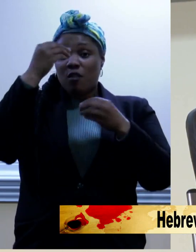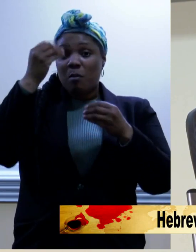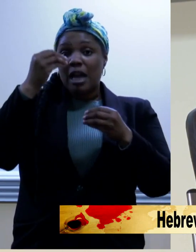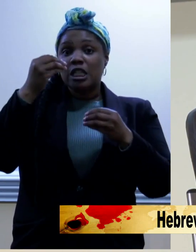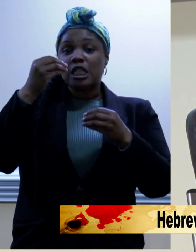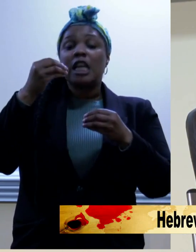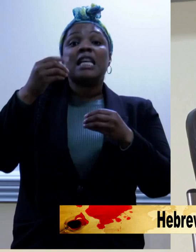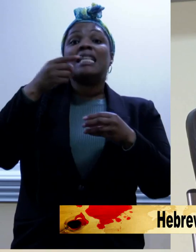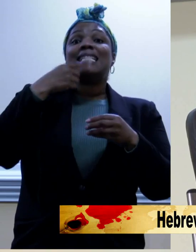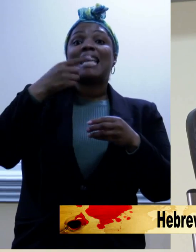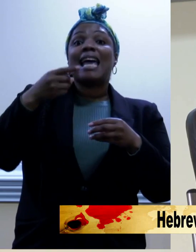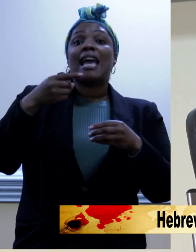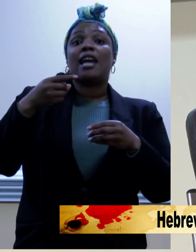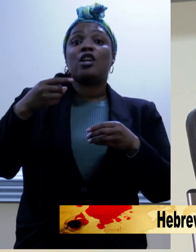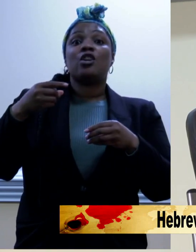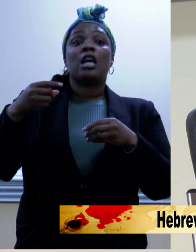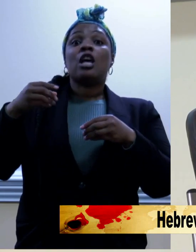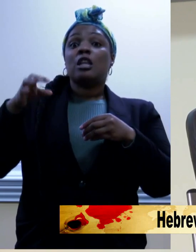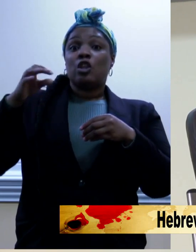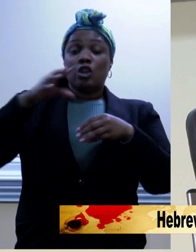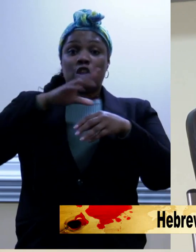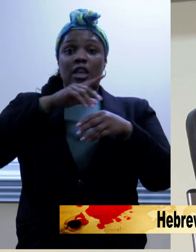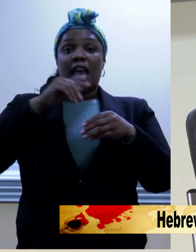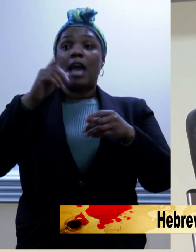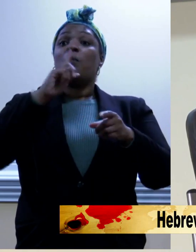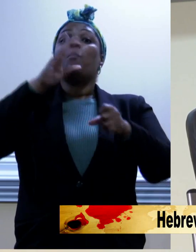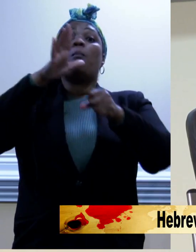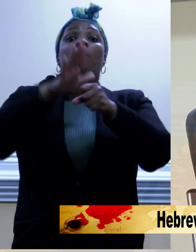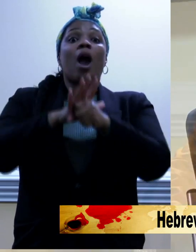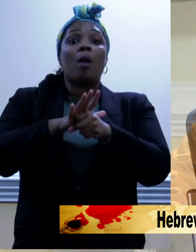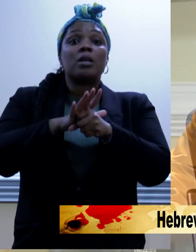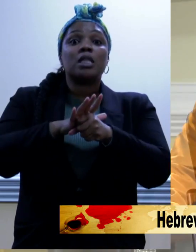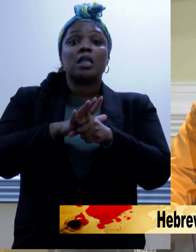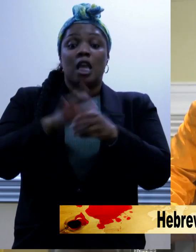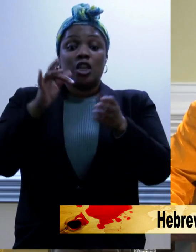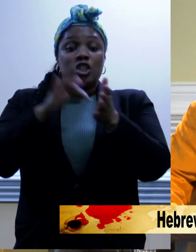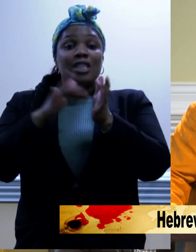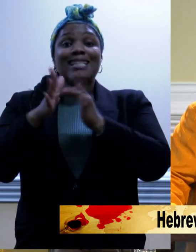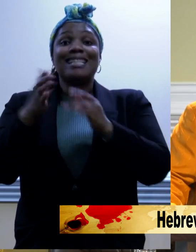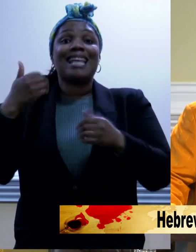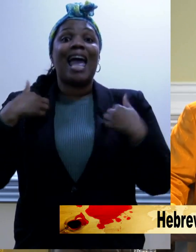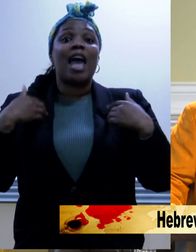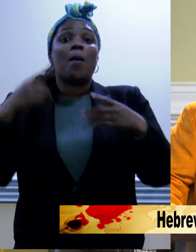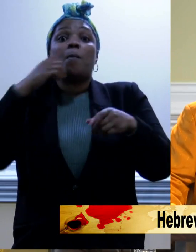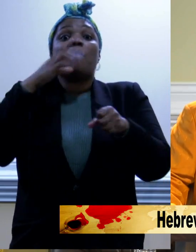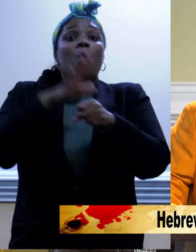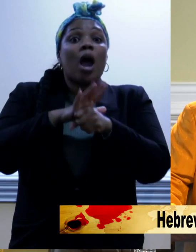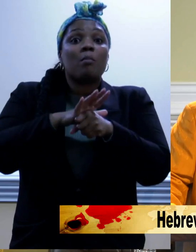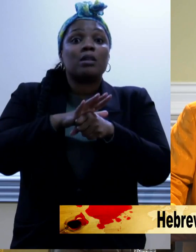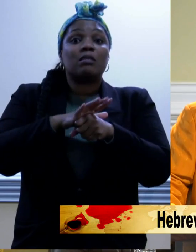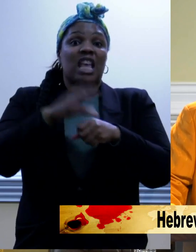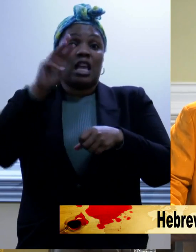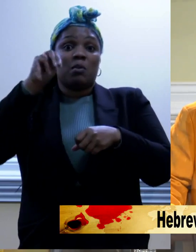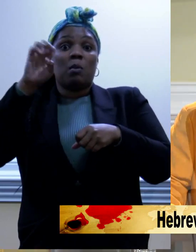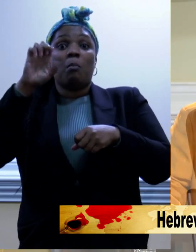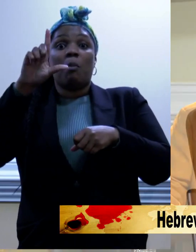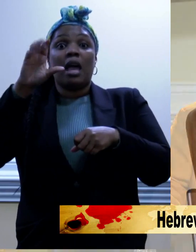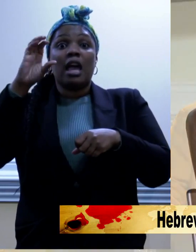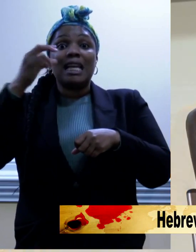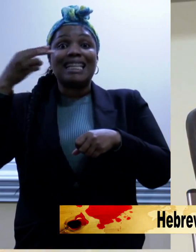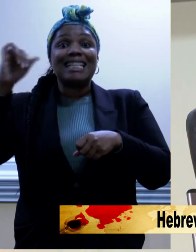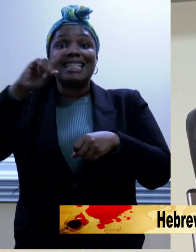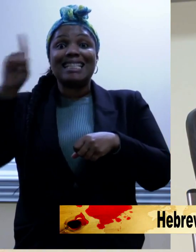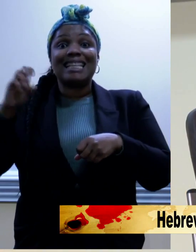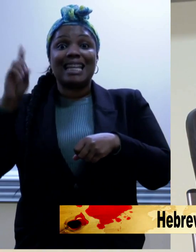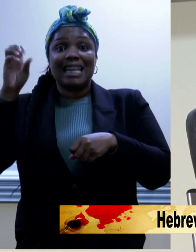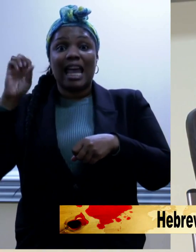ahead. For those priests were made without an oath. Now, the priest Levi was made without an oath. Go ahead and read. But this with an oath by